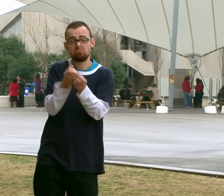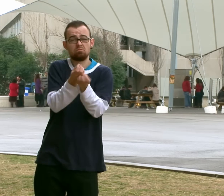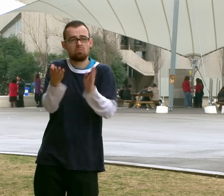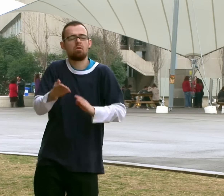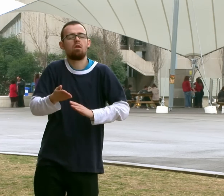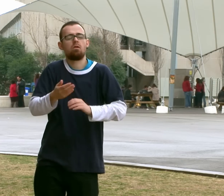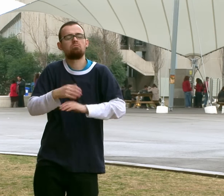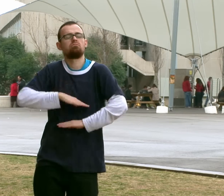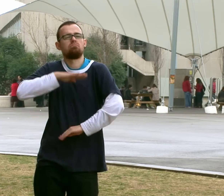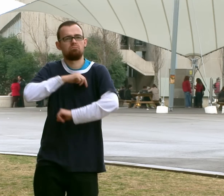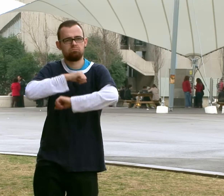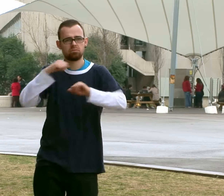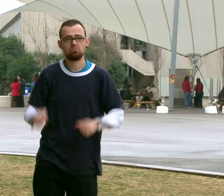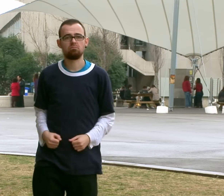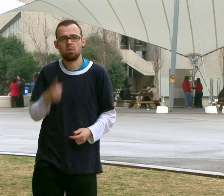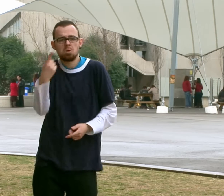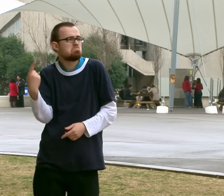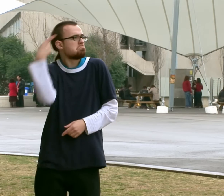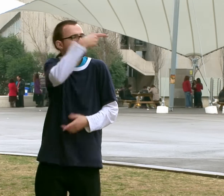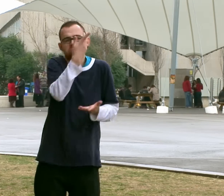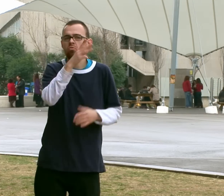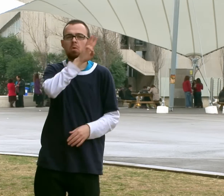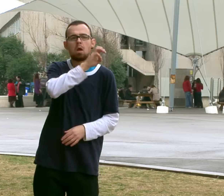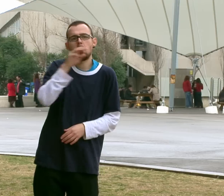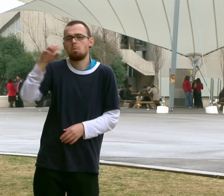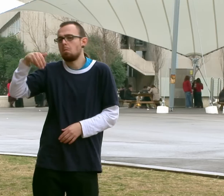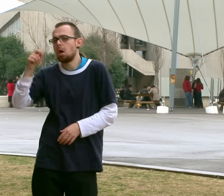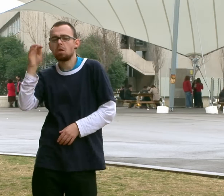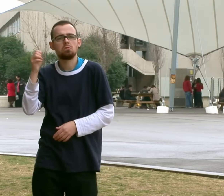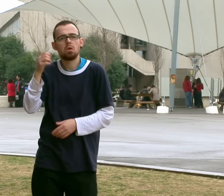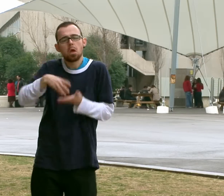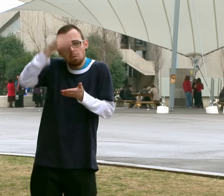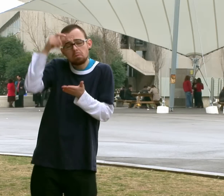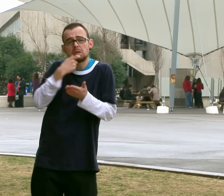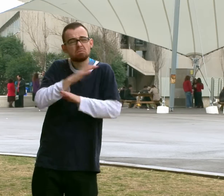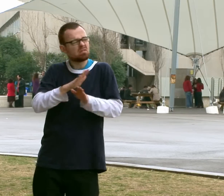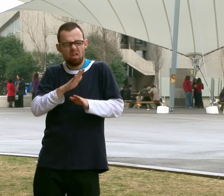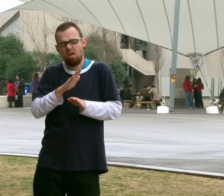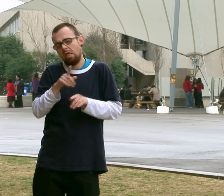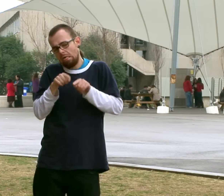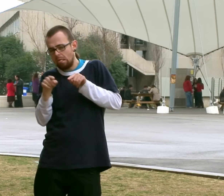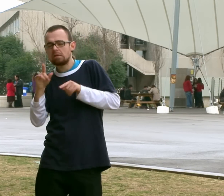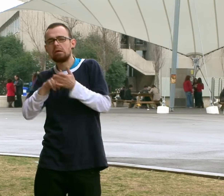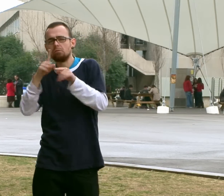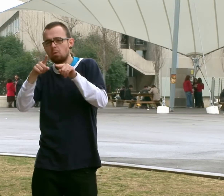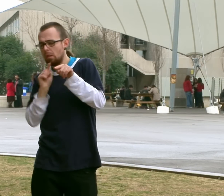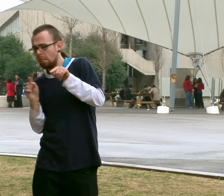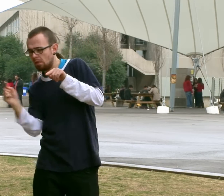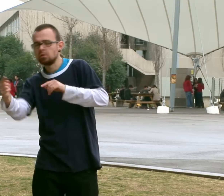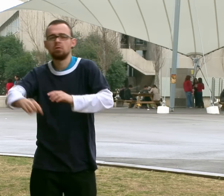world offers if you listen to it. Don't go to Wales or to Malta just to learn English. Try to speak the languages of the places